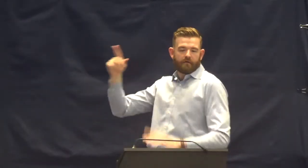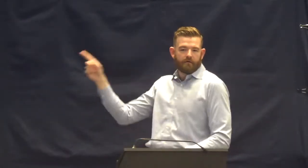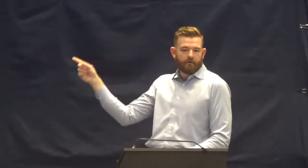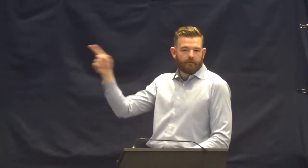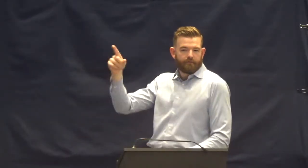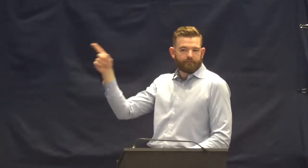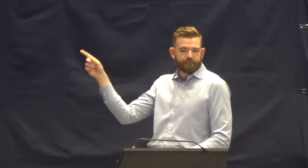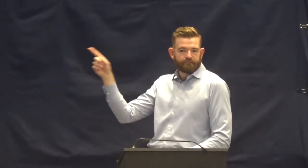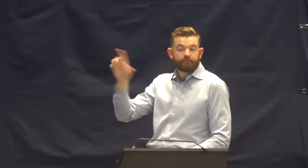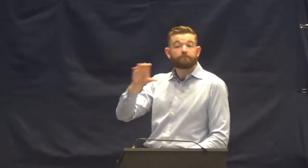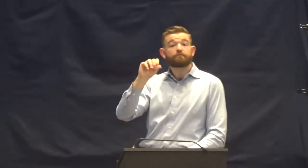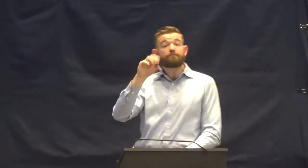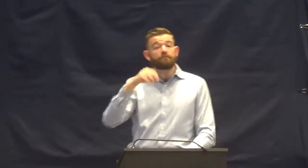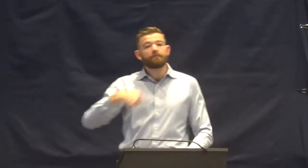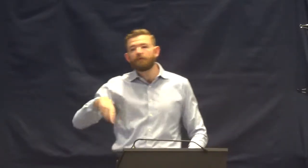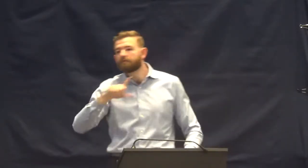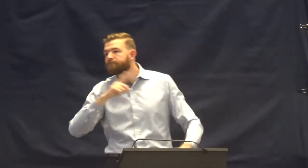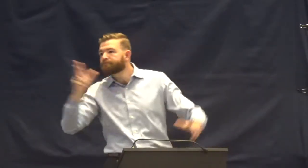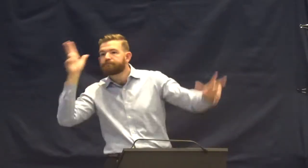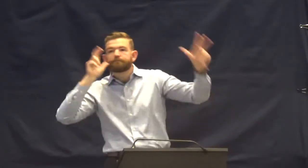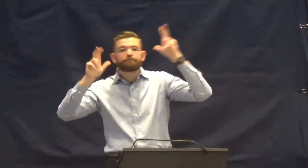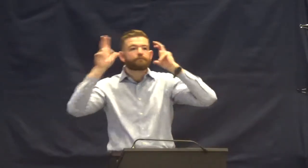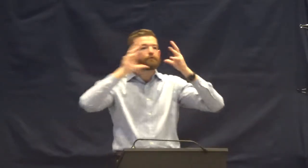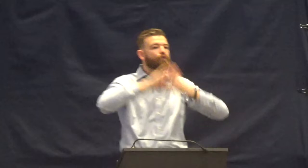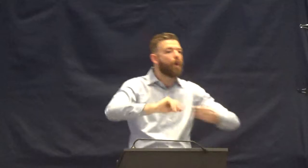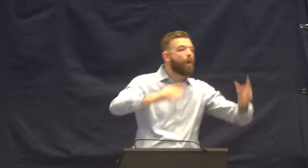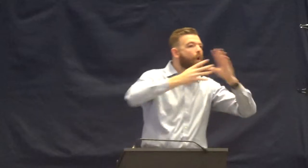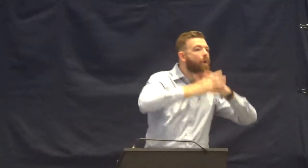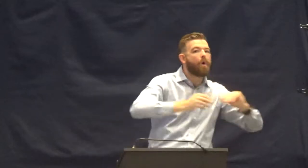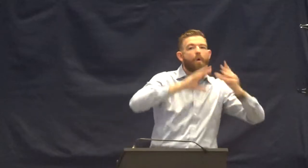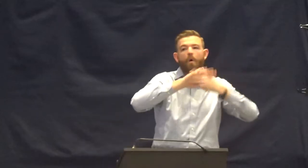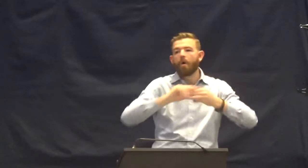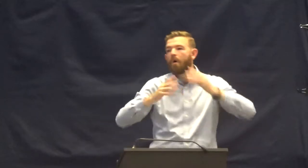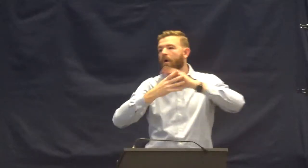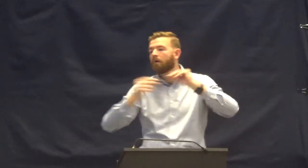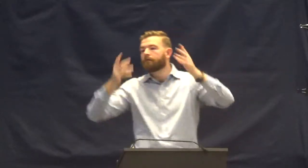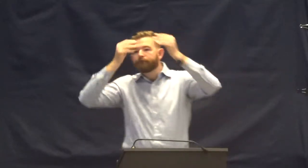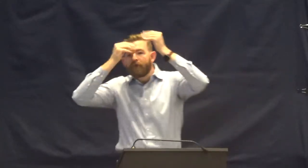it does not affect those who live in poverty. It's for those who are already wealthy.